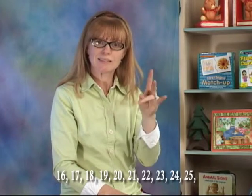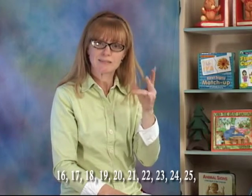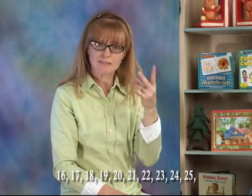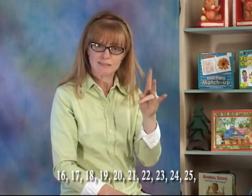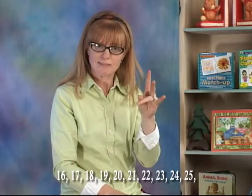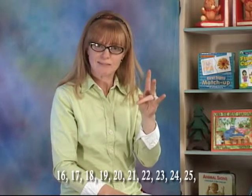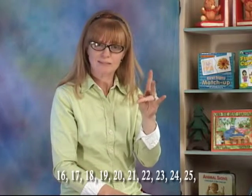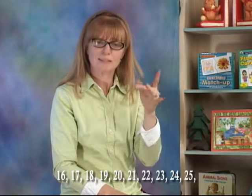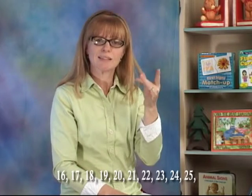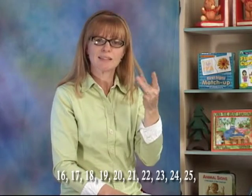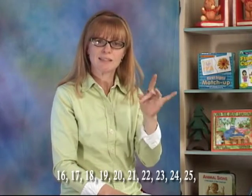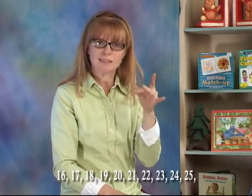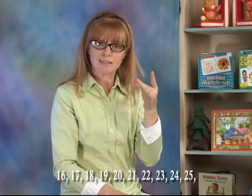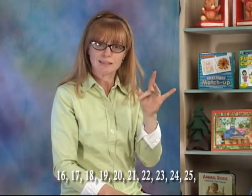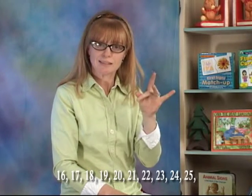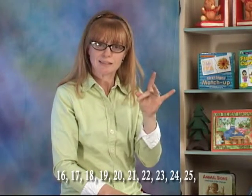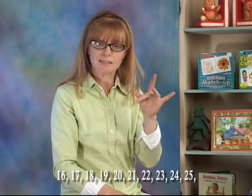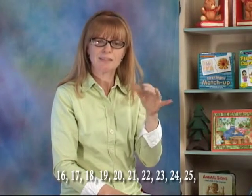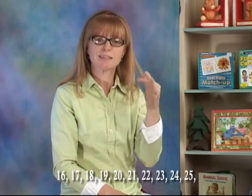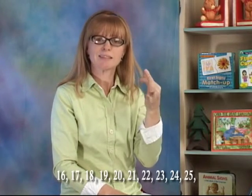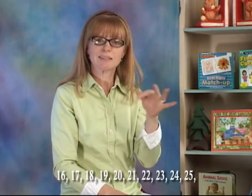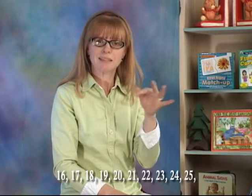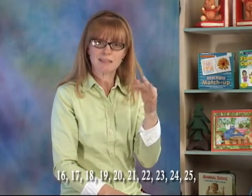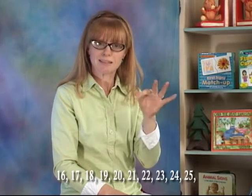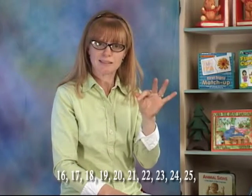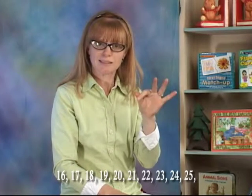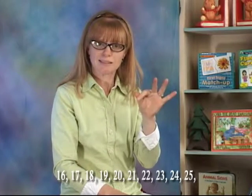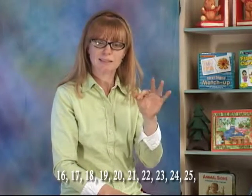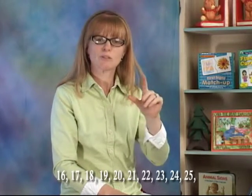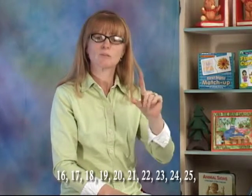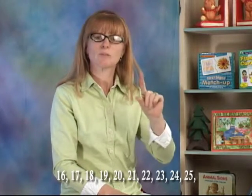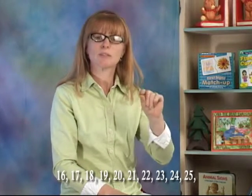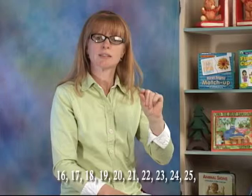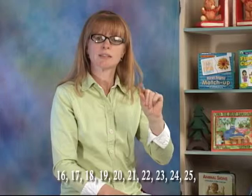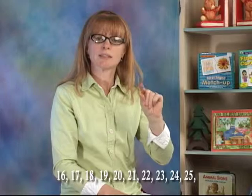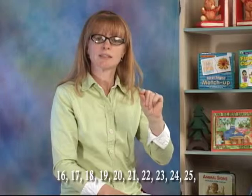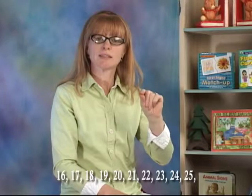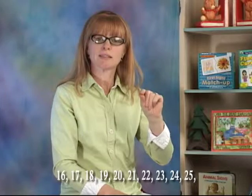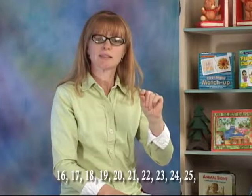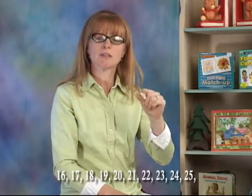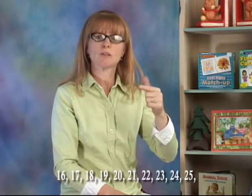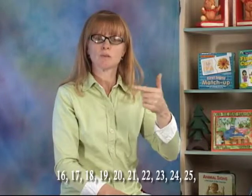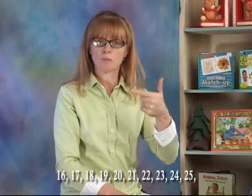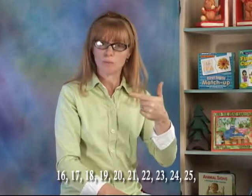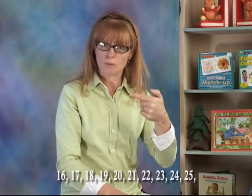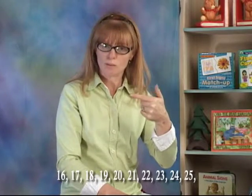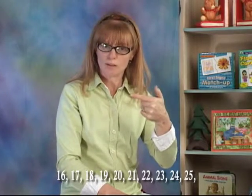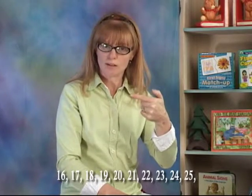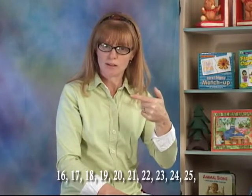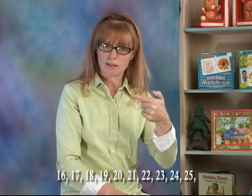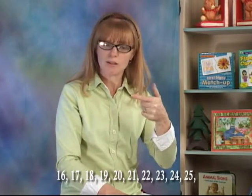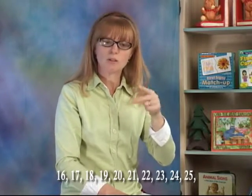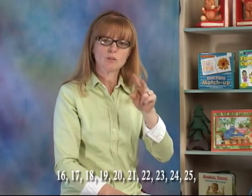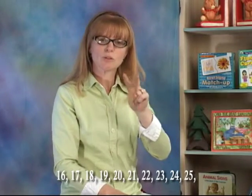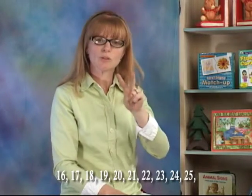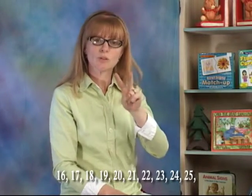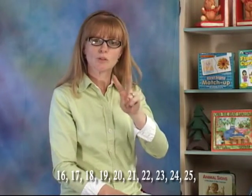16, 17, 18, 19, 20,